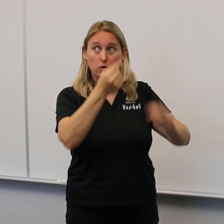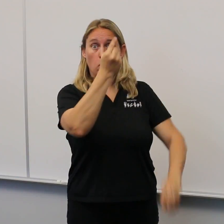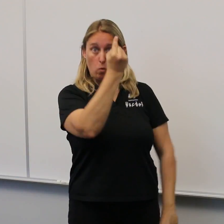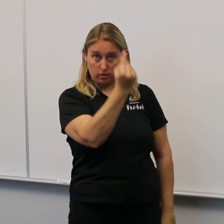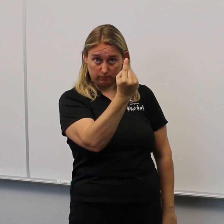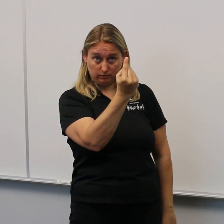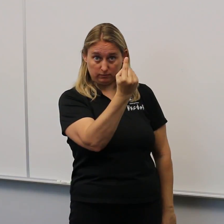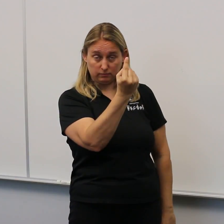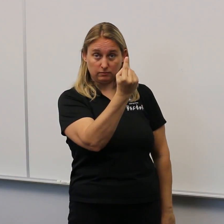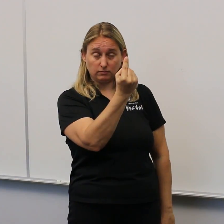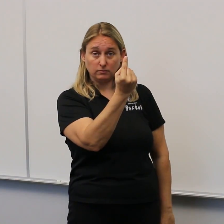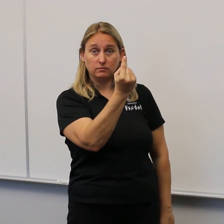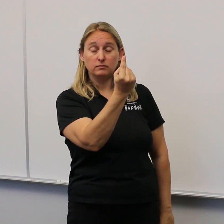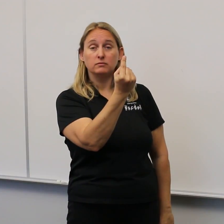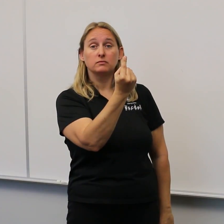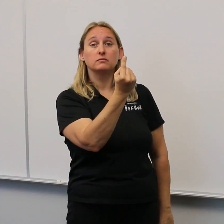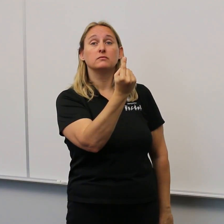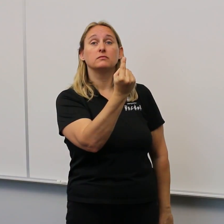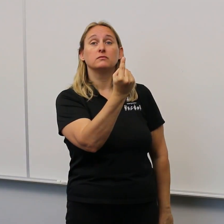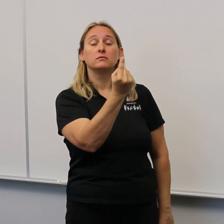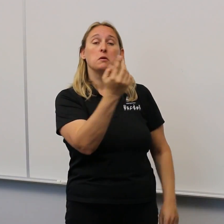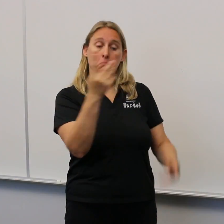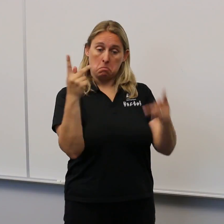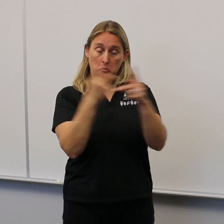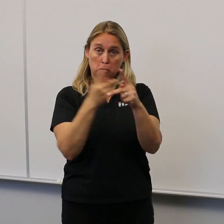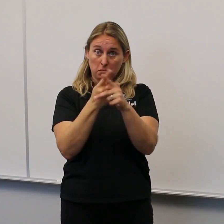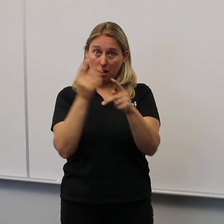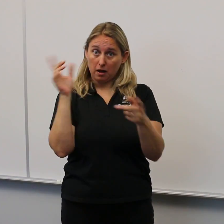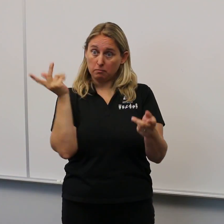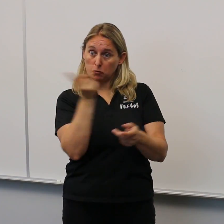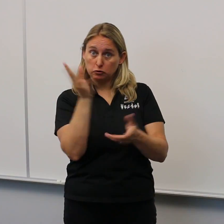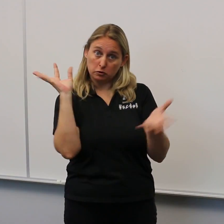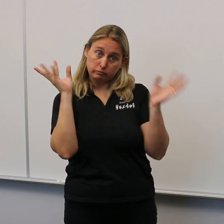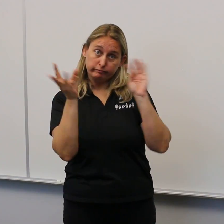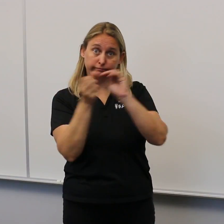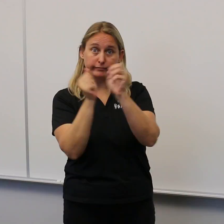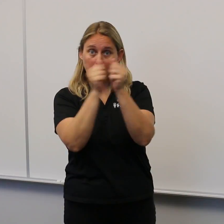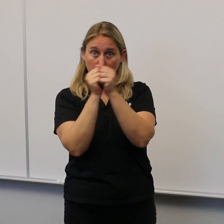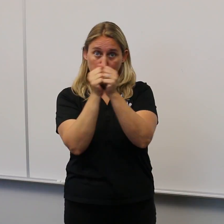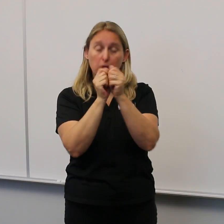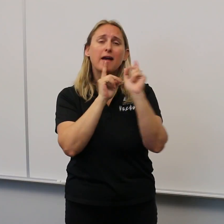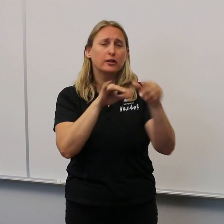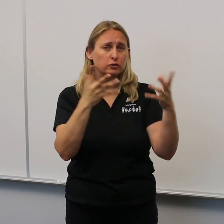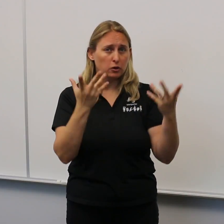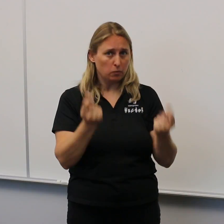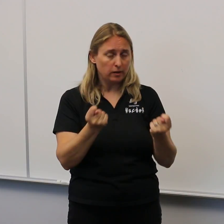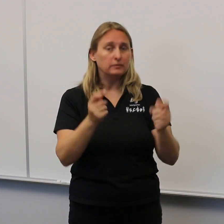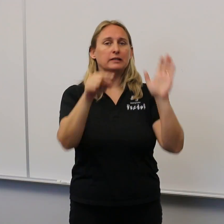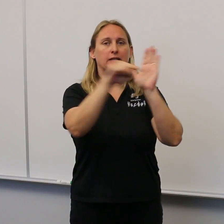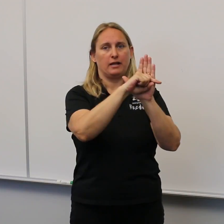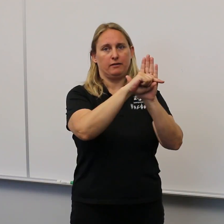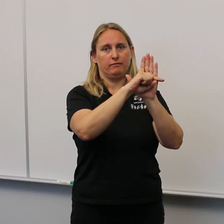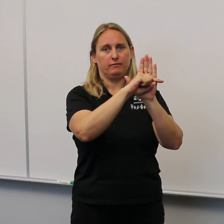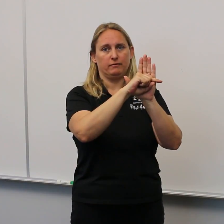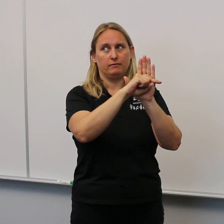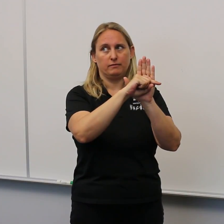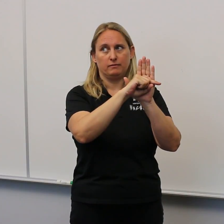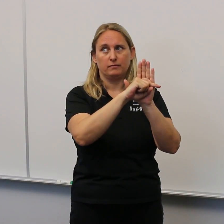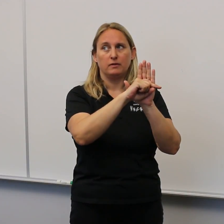1. And when I multiply these two numbers together, my overall answer is negative. 5 times negative 1